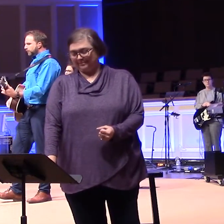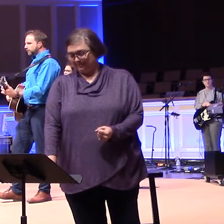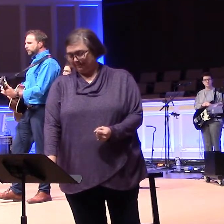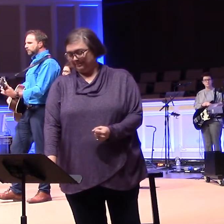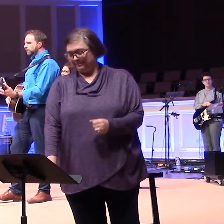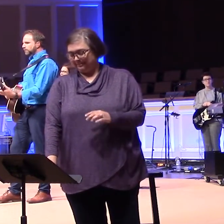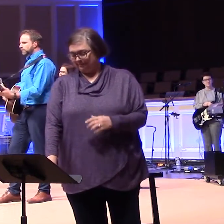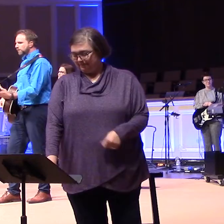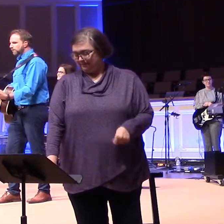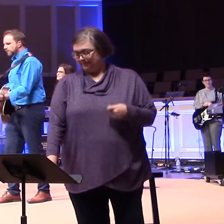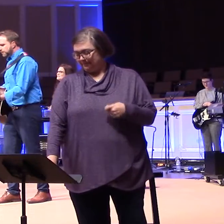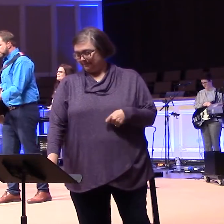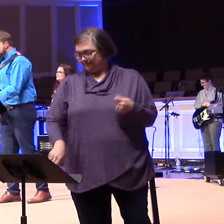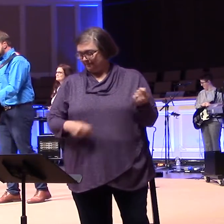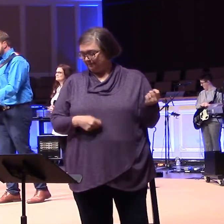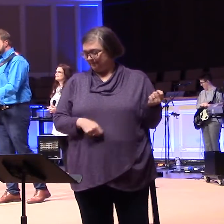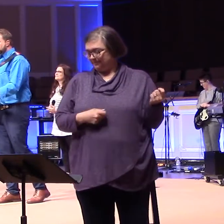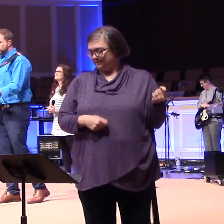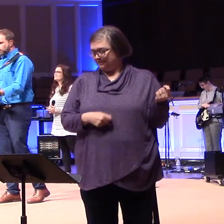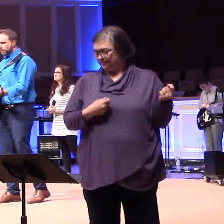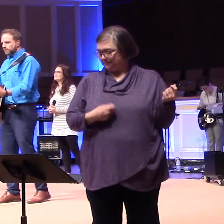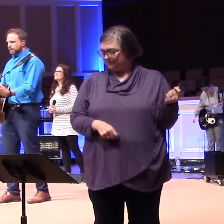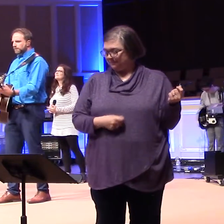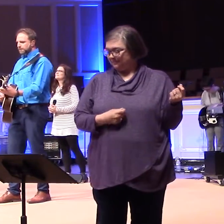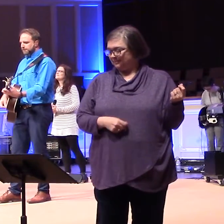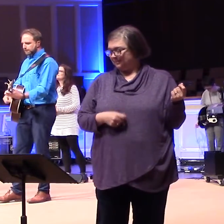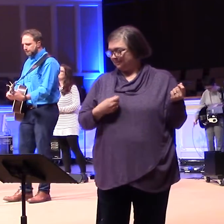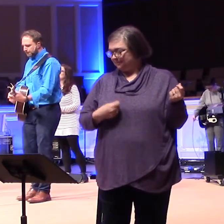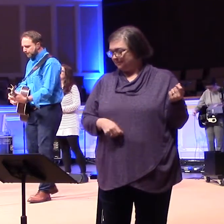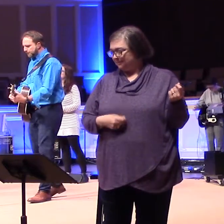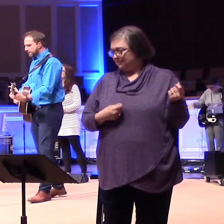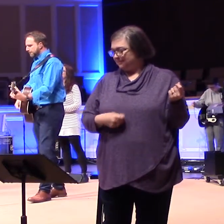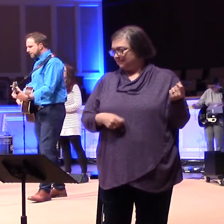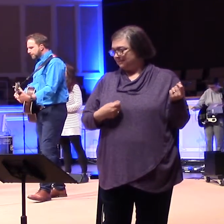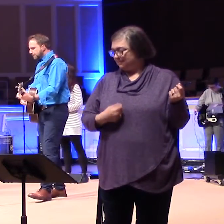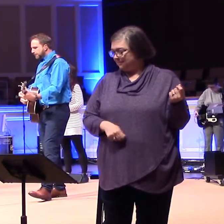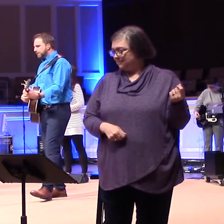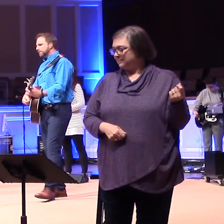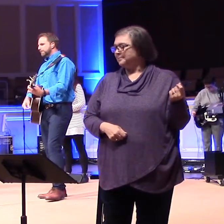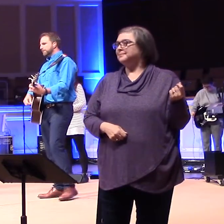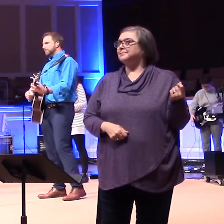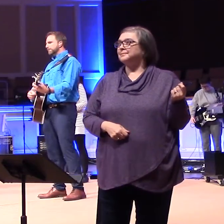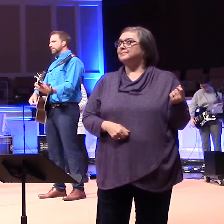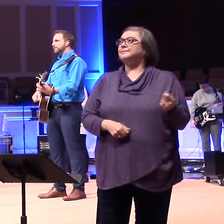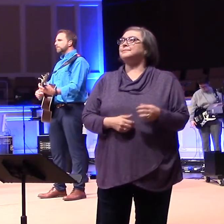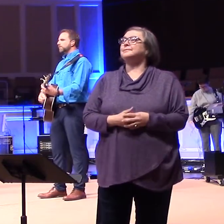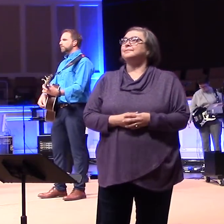Thank you.